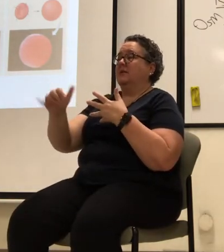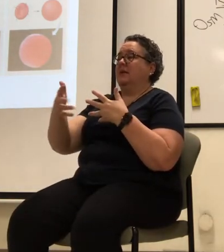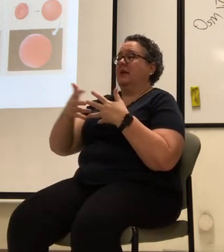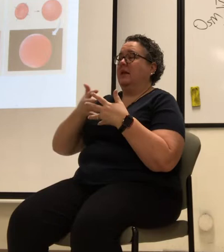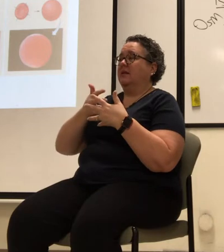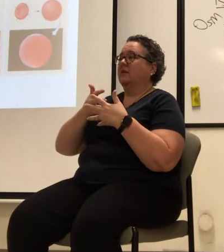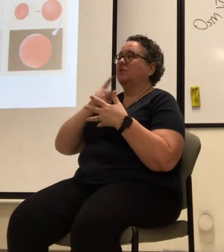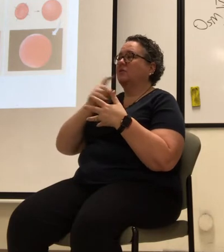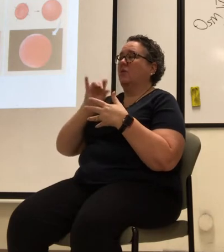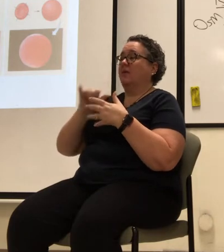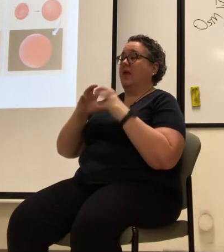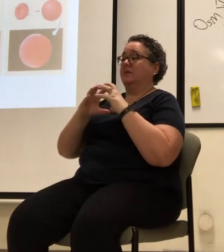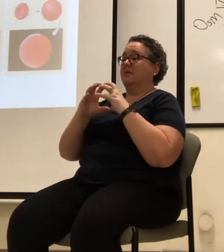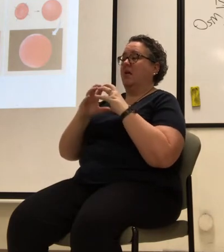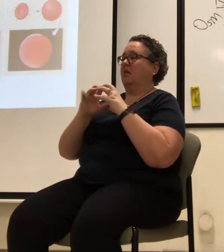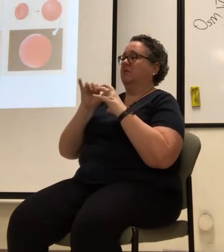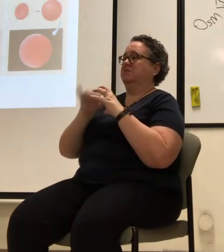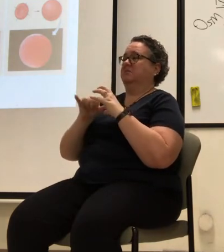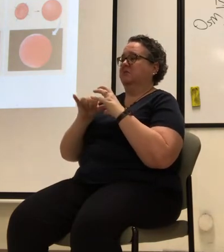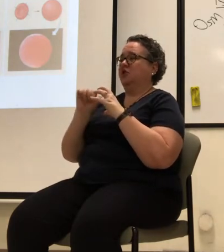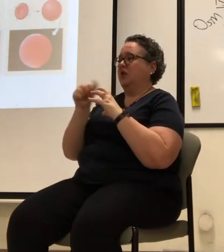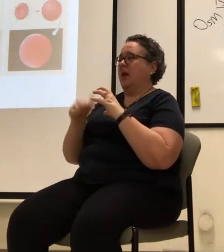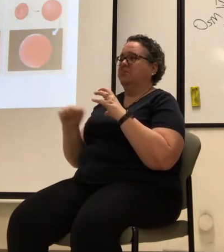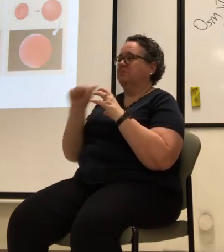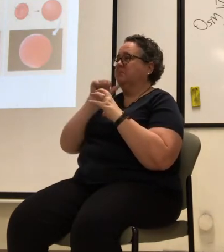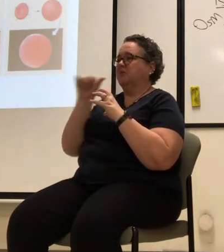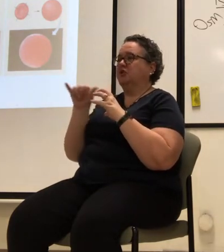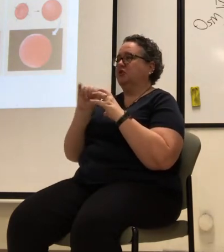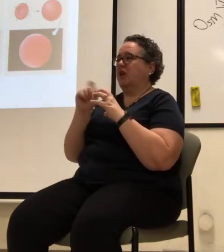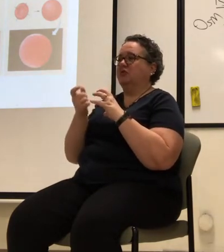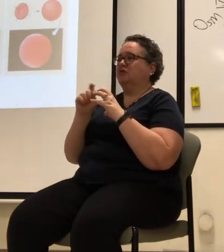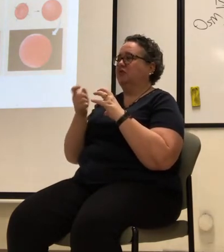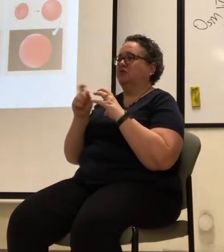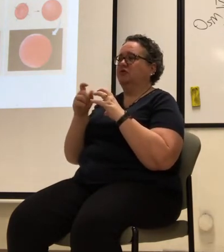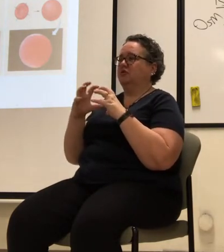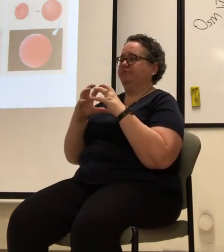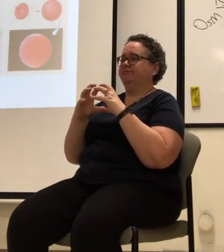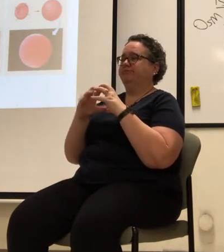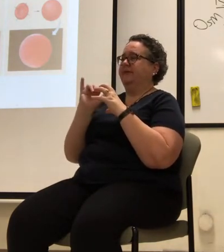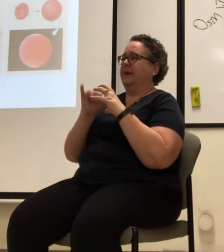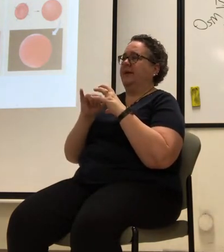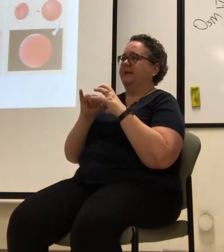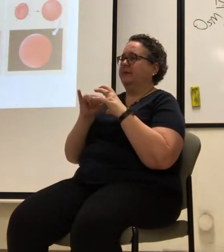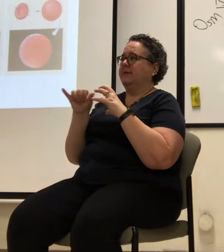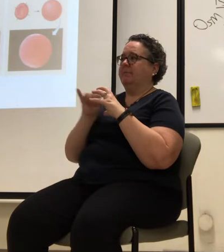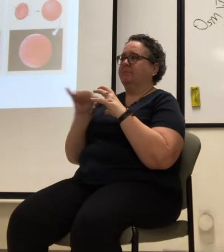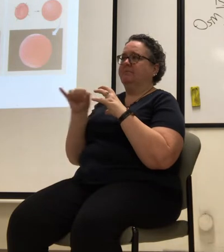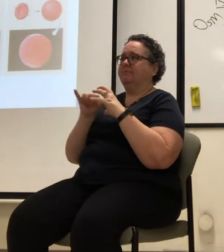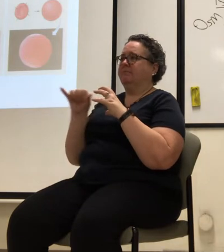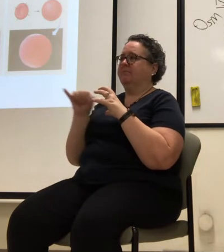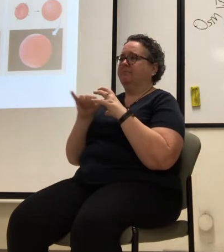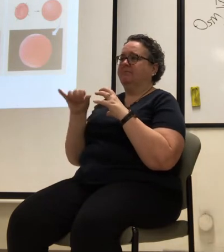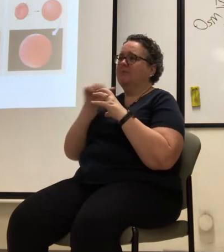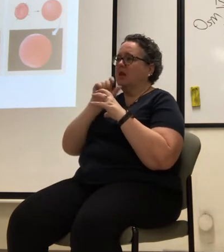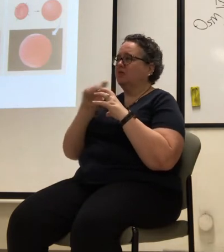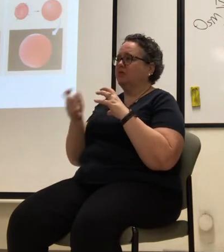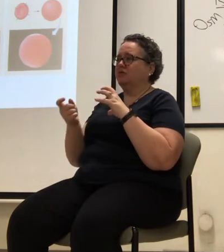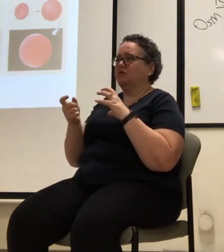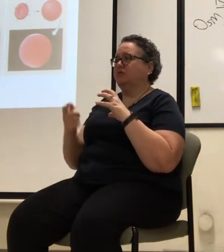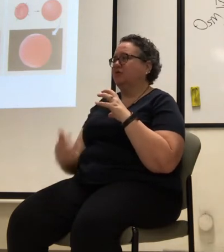the cell remains unchanged. Okay? Cell volume remains unchanged.